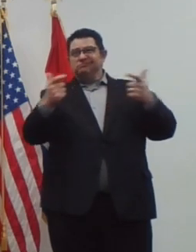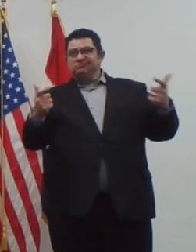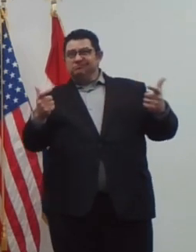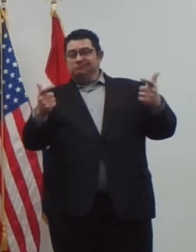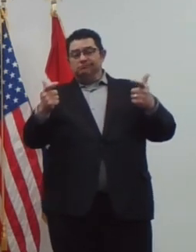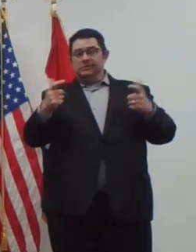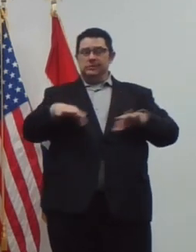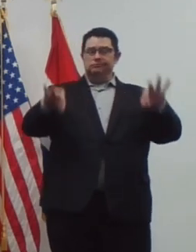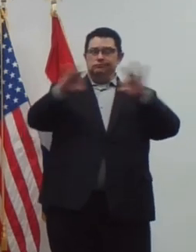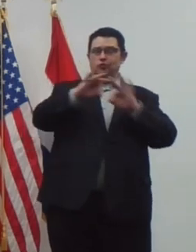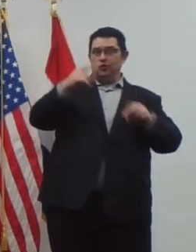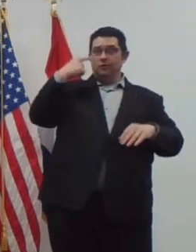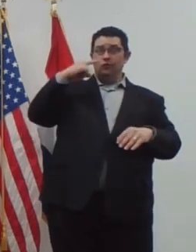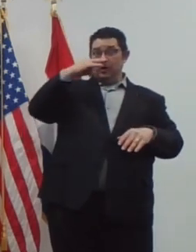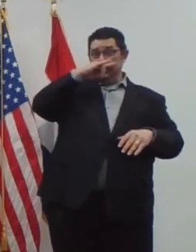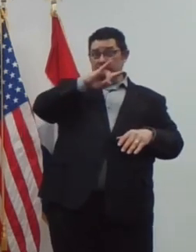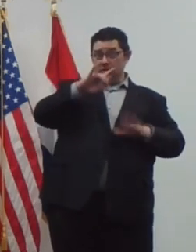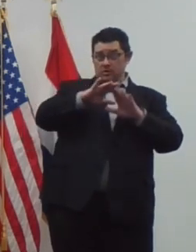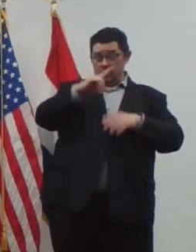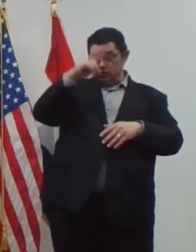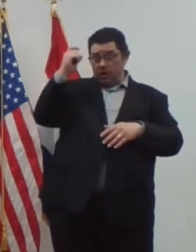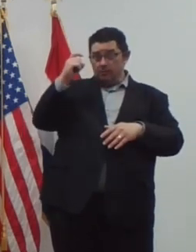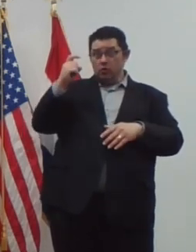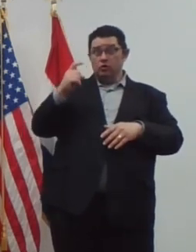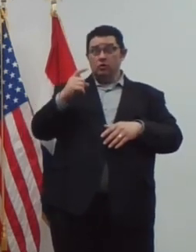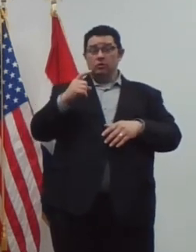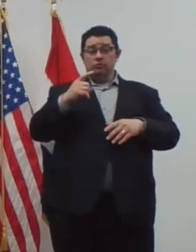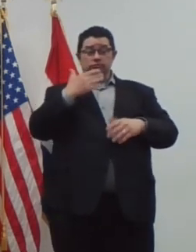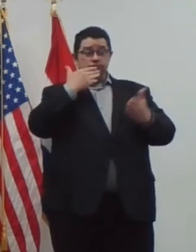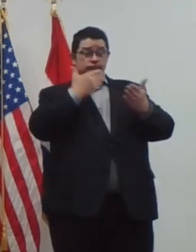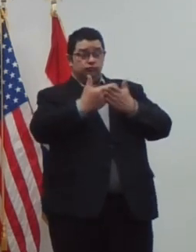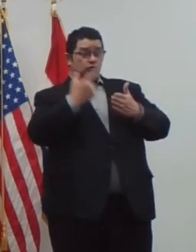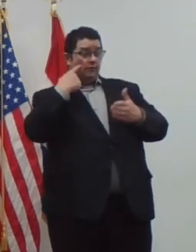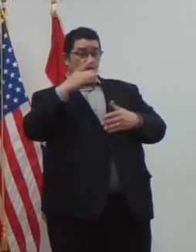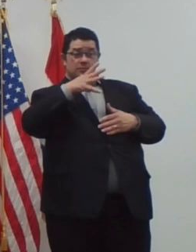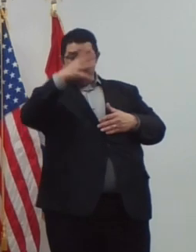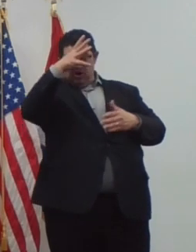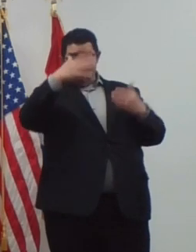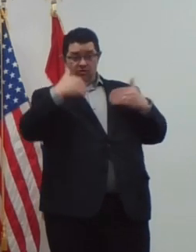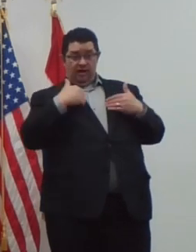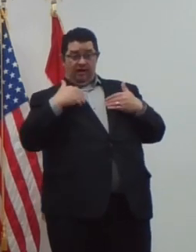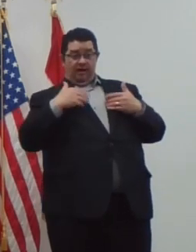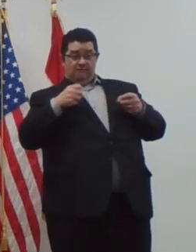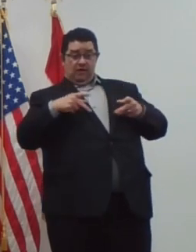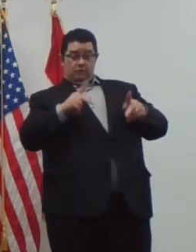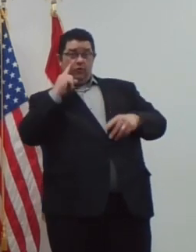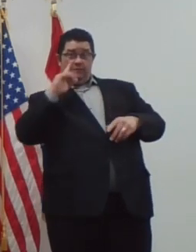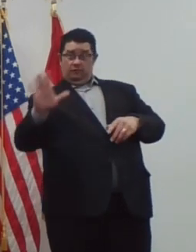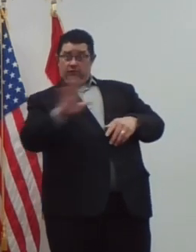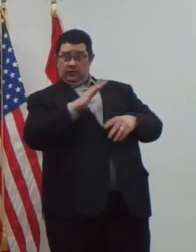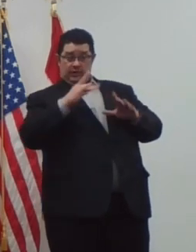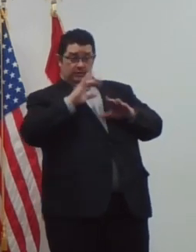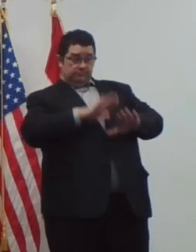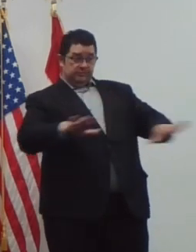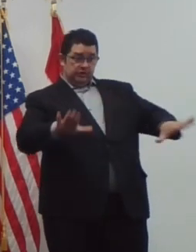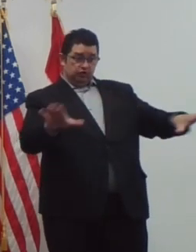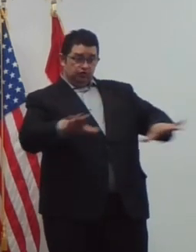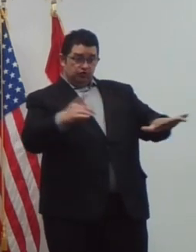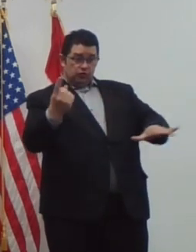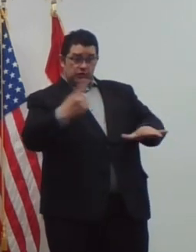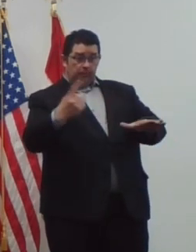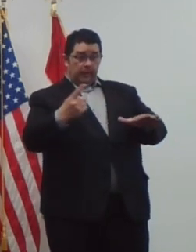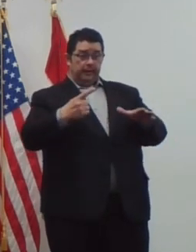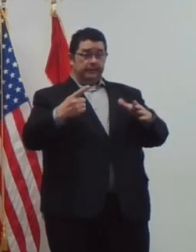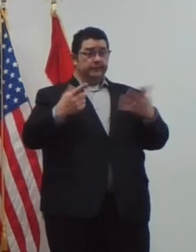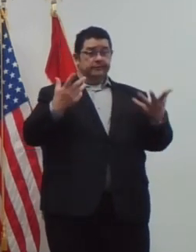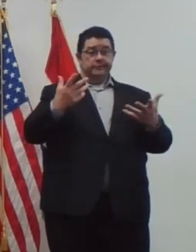in the summer. It's a big part of the parents' opportunity to have their kids doing something to burn off a little steam. We just want to make sure it's done safely and cautiously